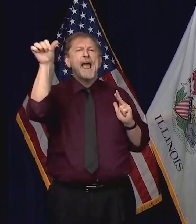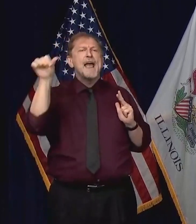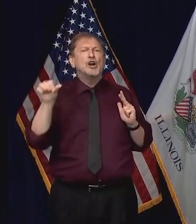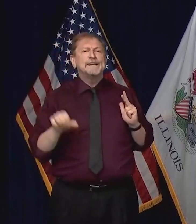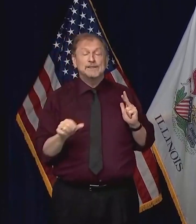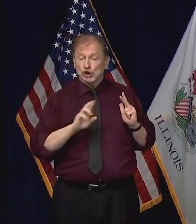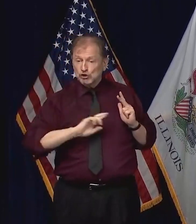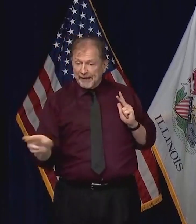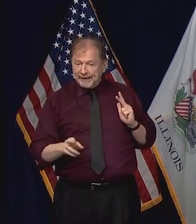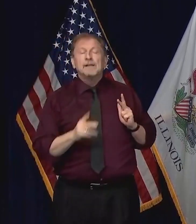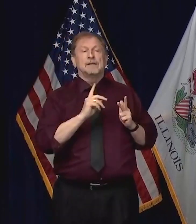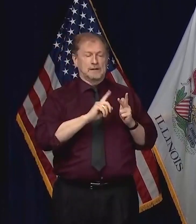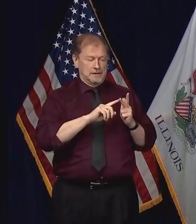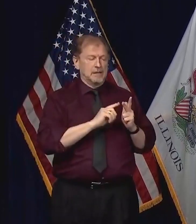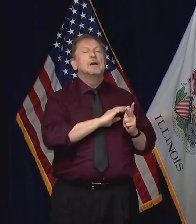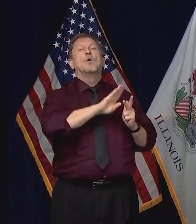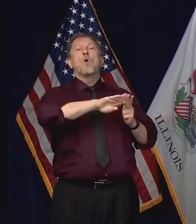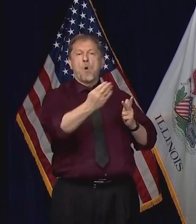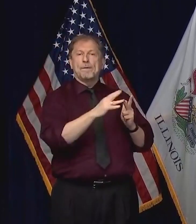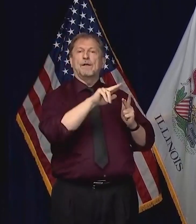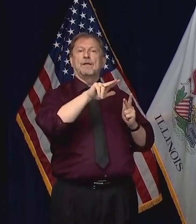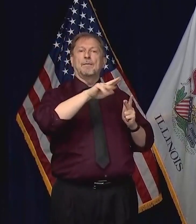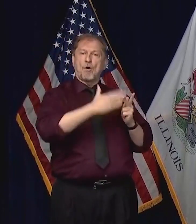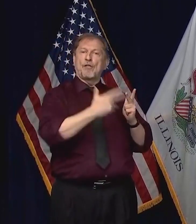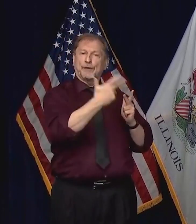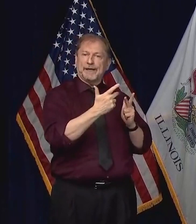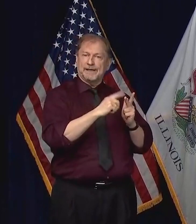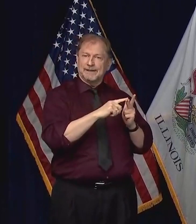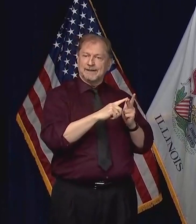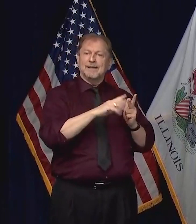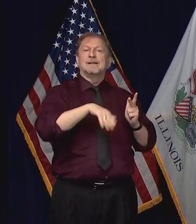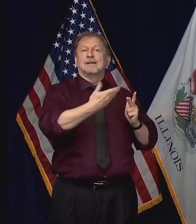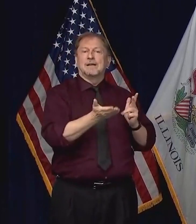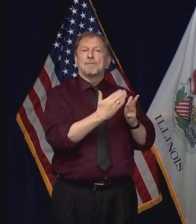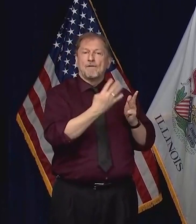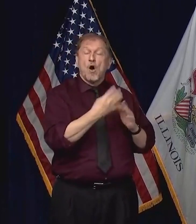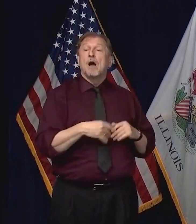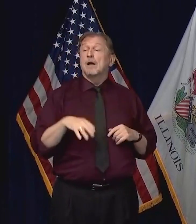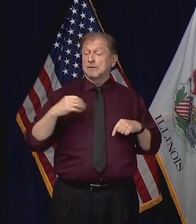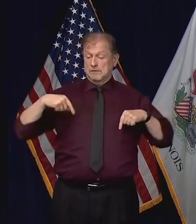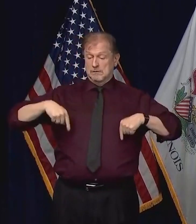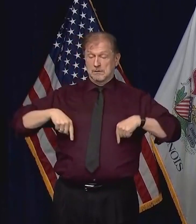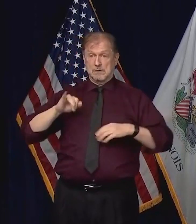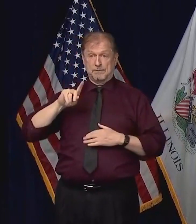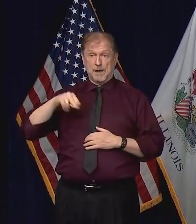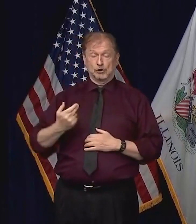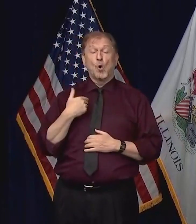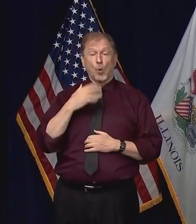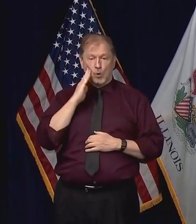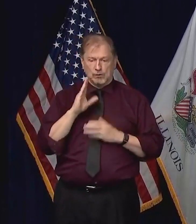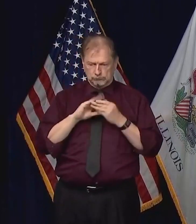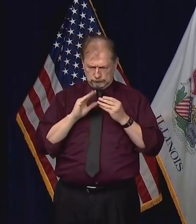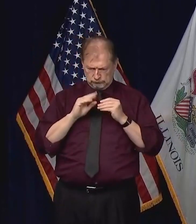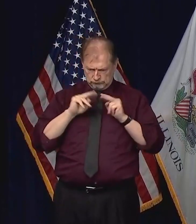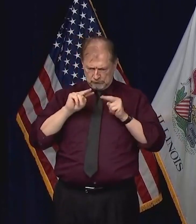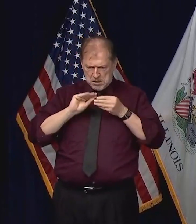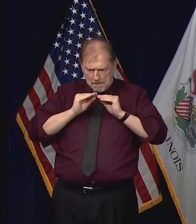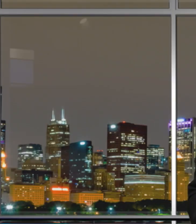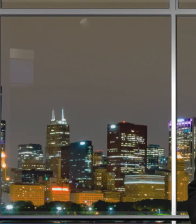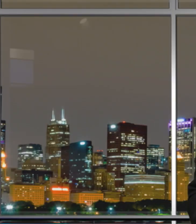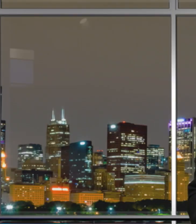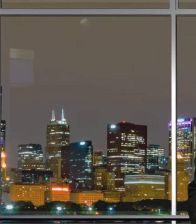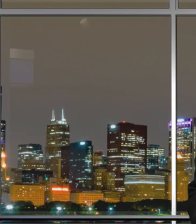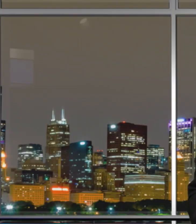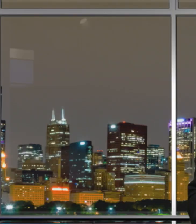these metrics and will make that data available online to you every day so that the public can track it too.